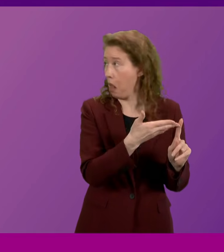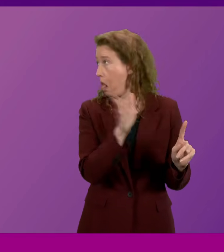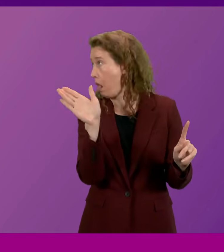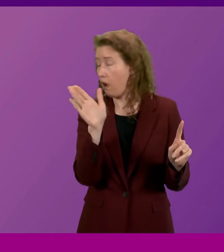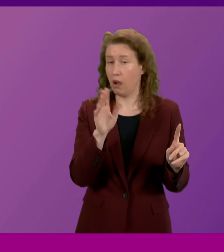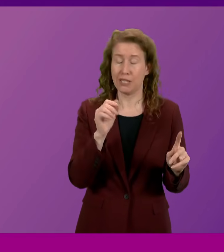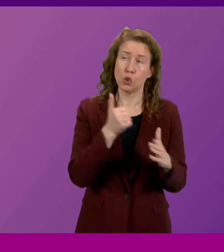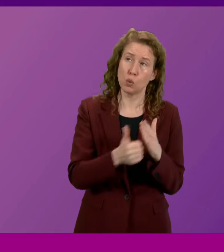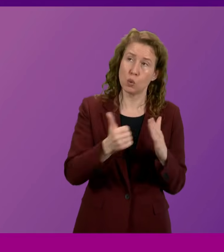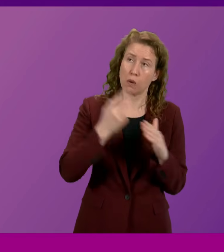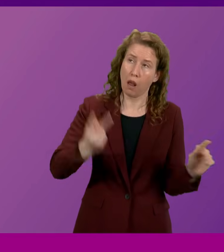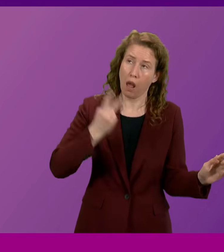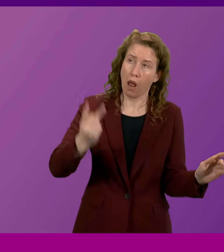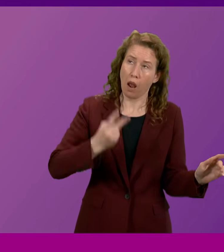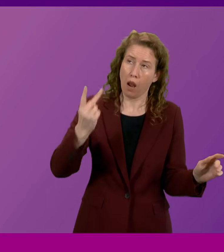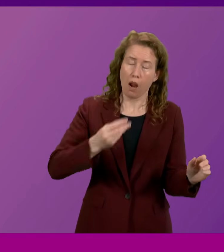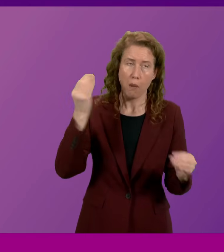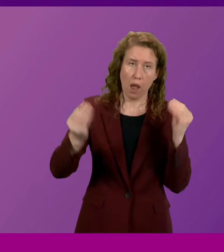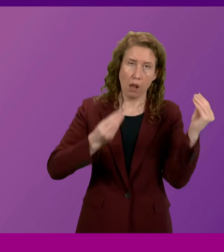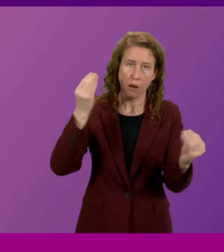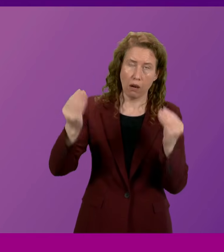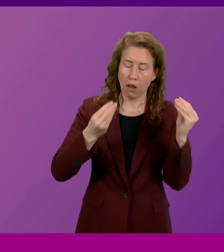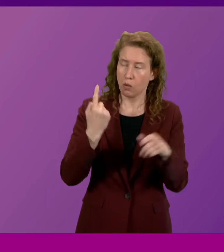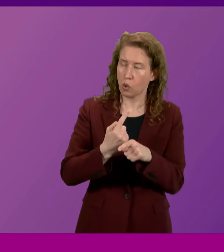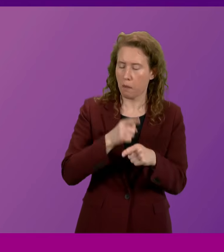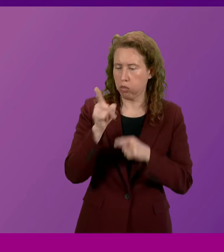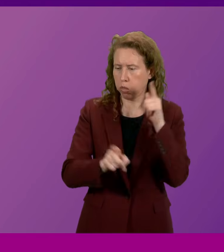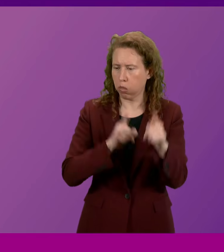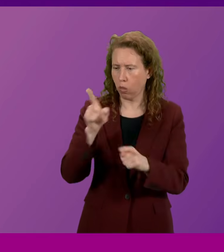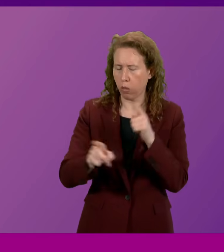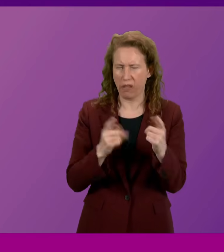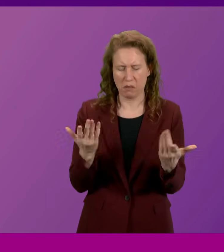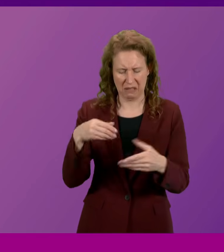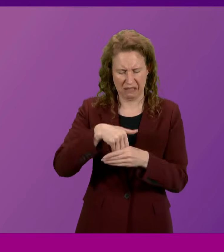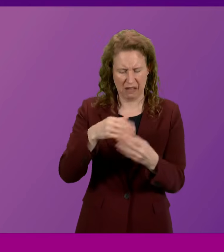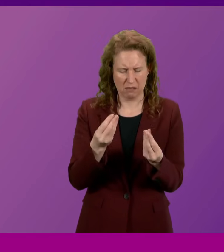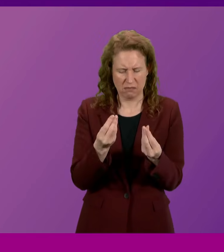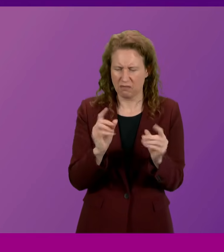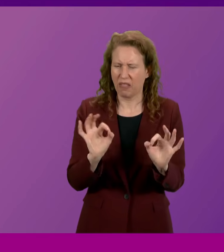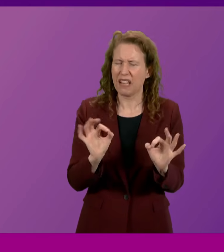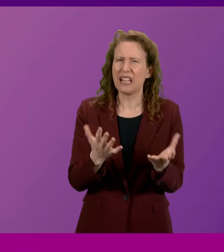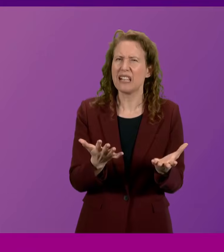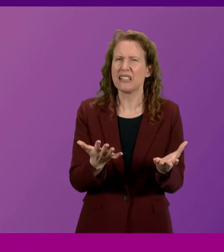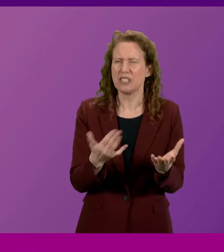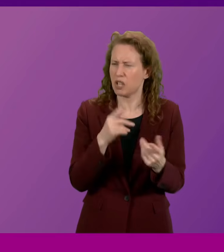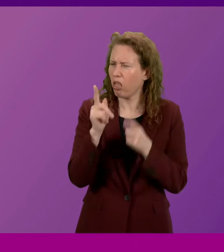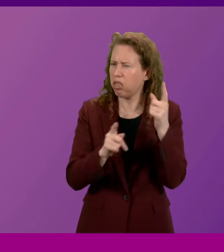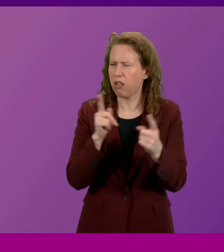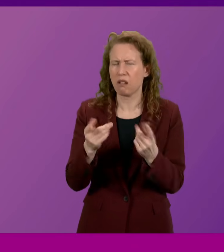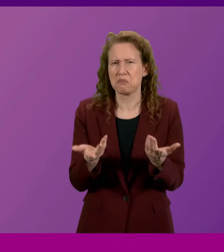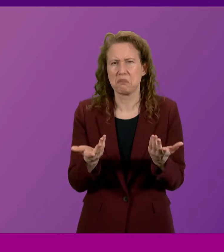to his usual posturing in this Parliament of little substance that is before us.